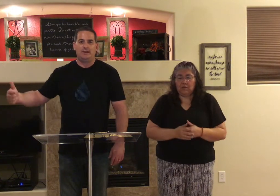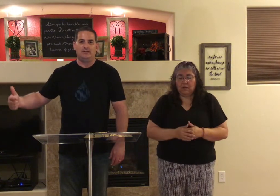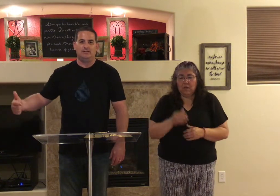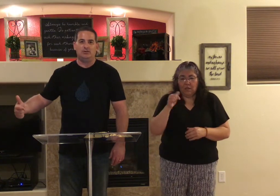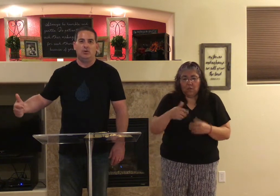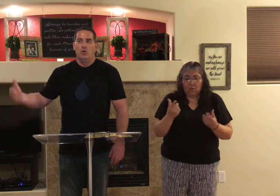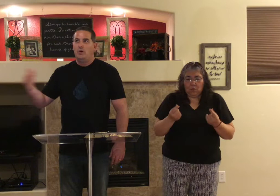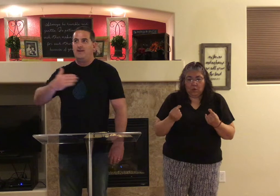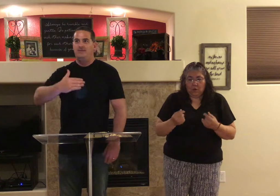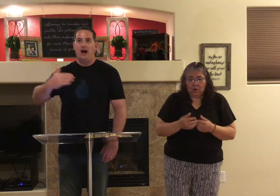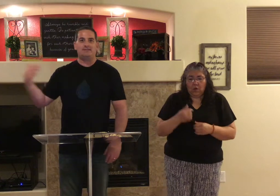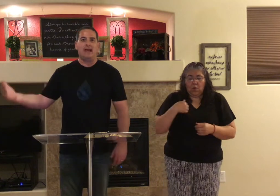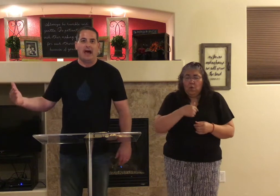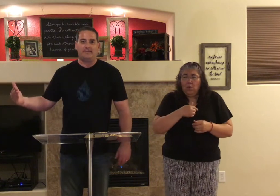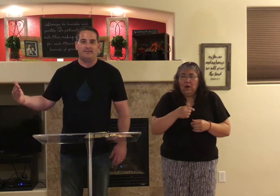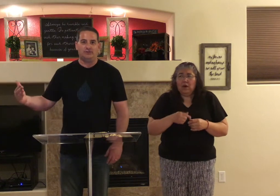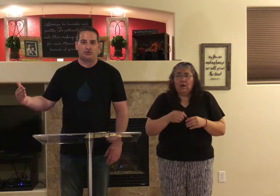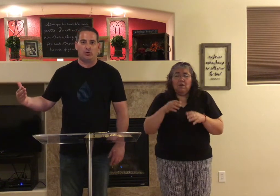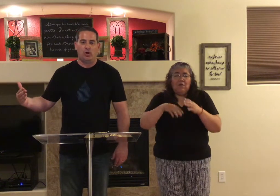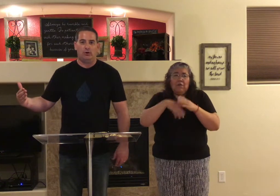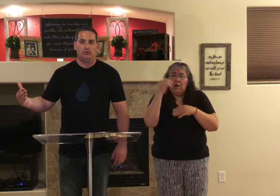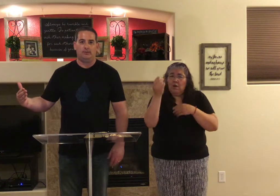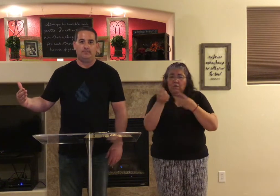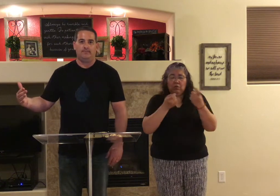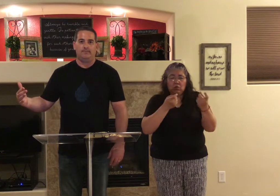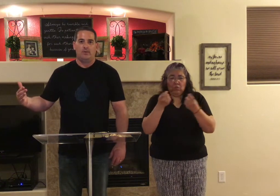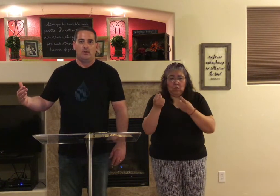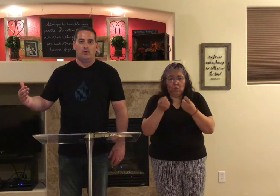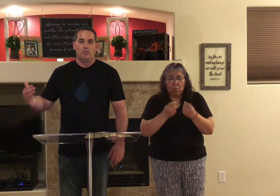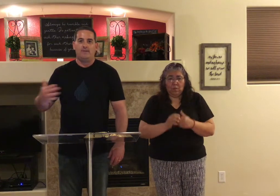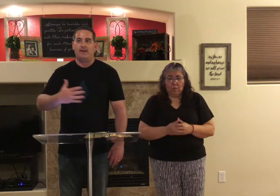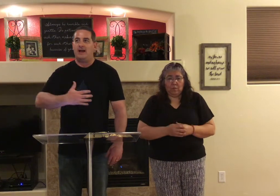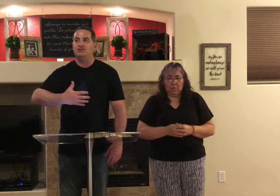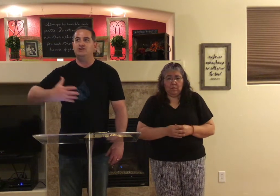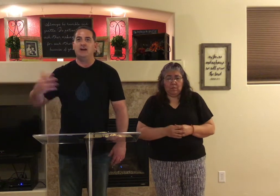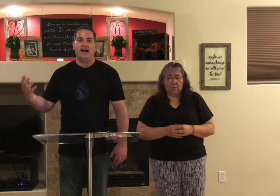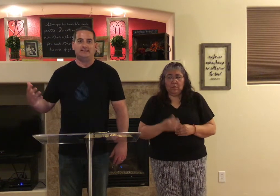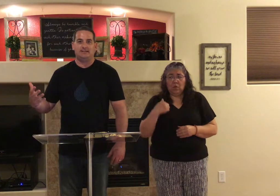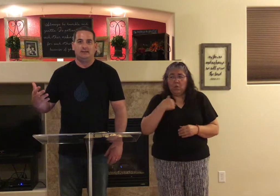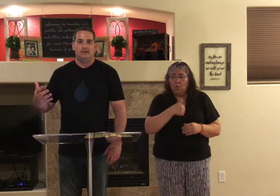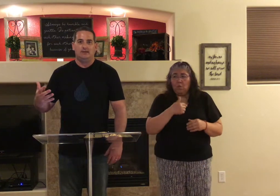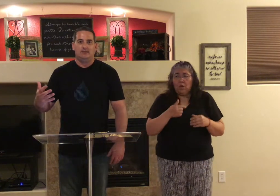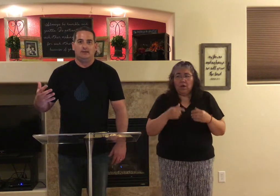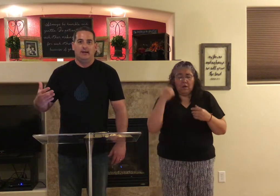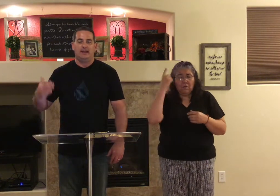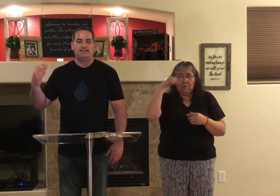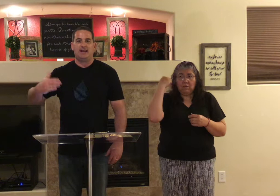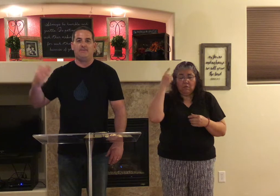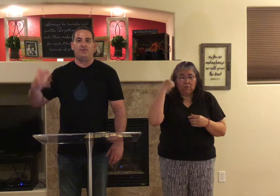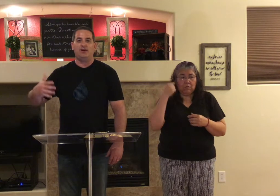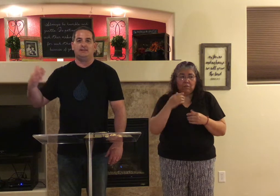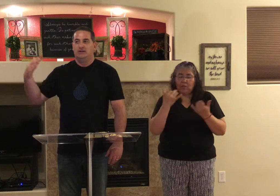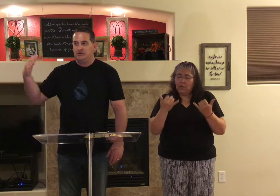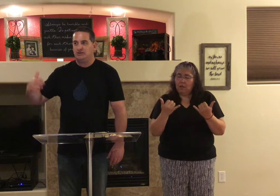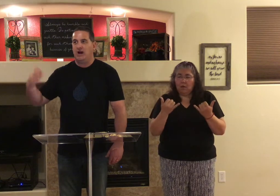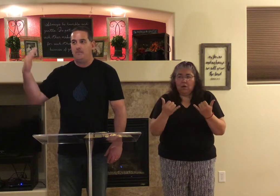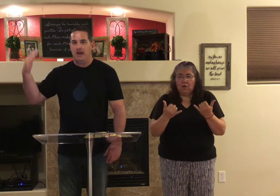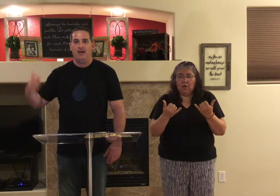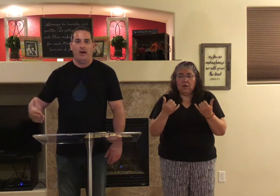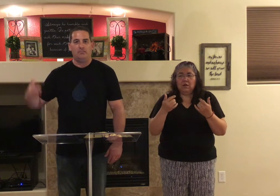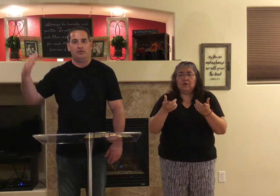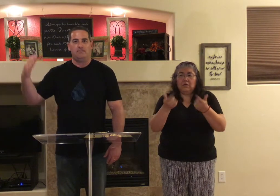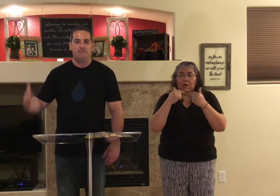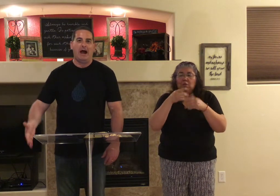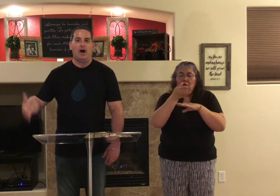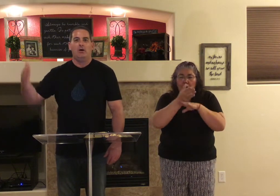That's what we need to do. We have gotten out of control. We have gotten nuts. And it's time for us to come